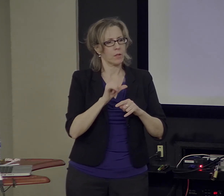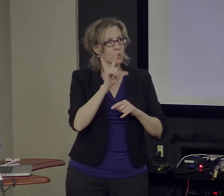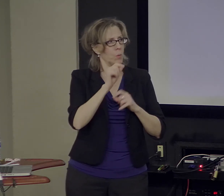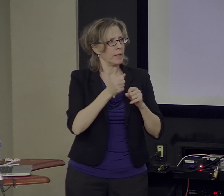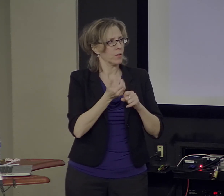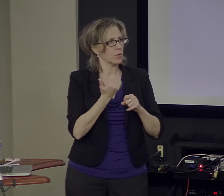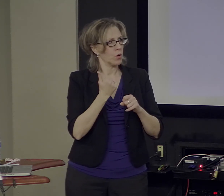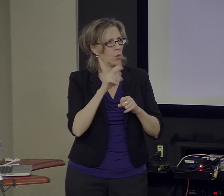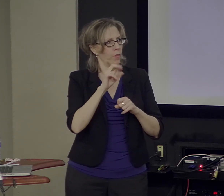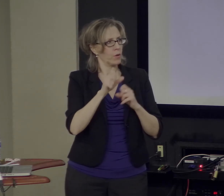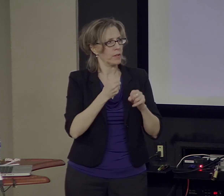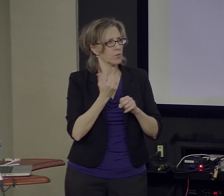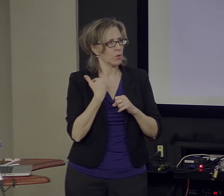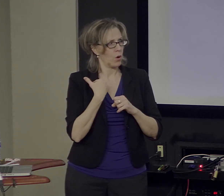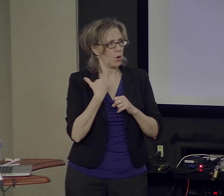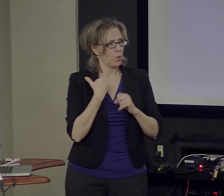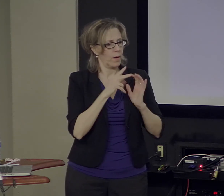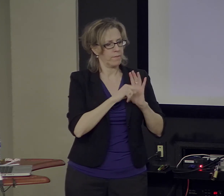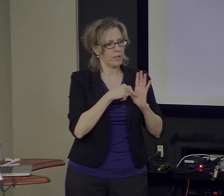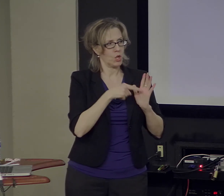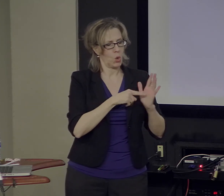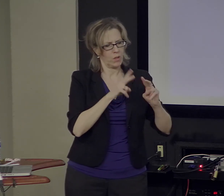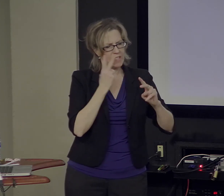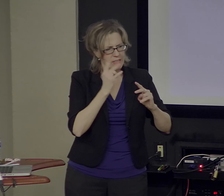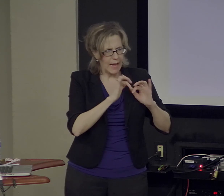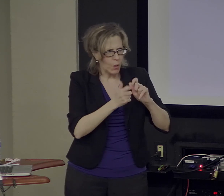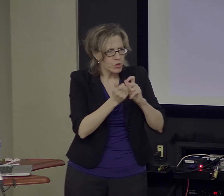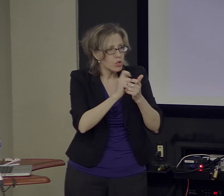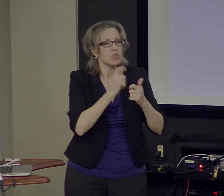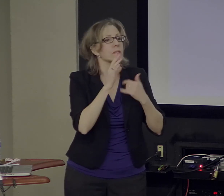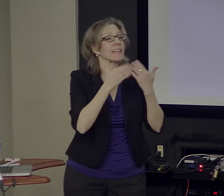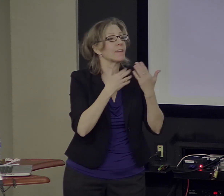sign has evolved over the last 20 or 30 years.